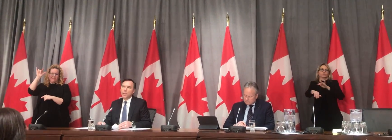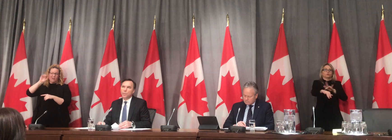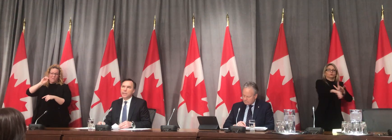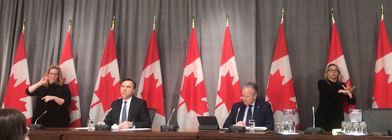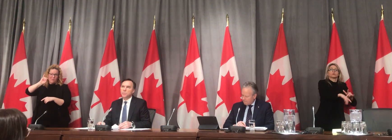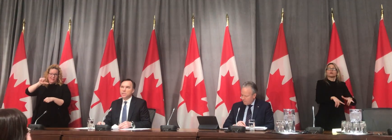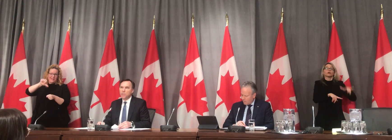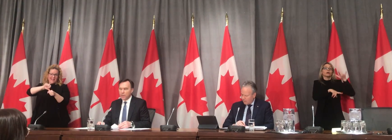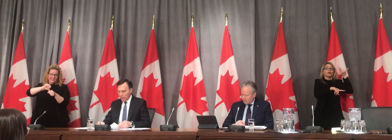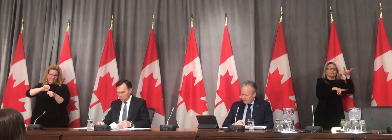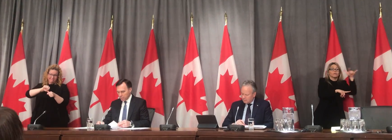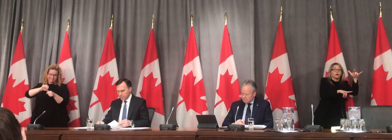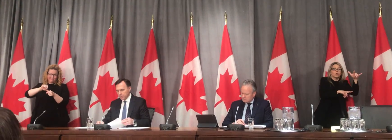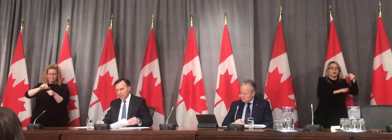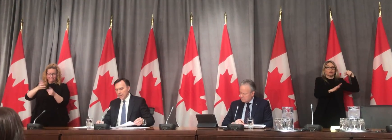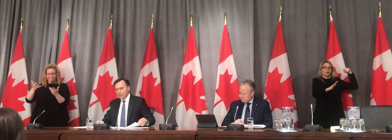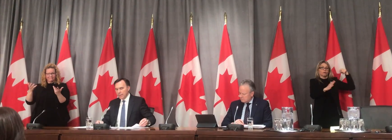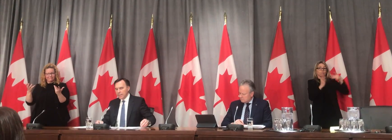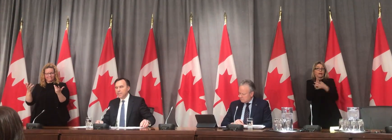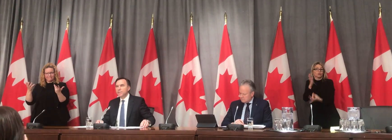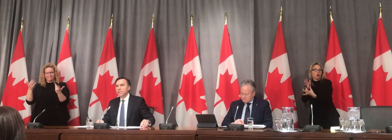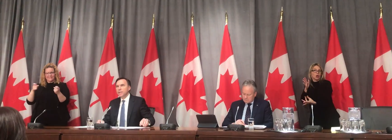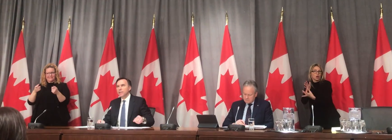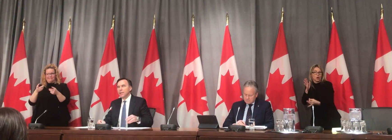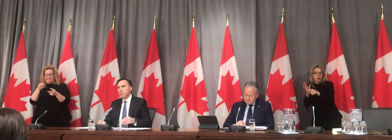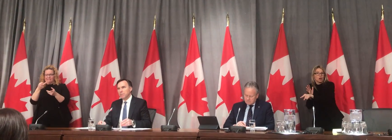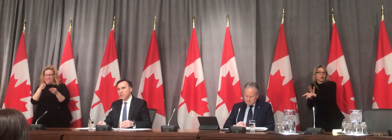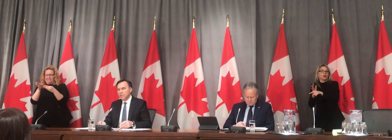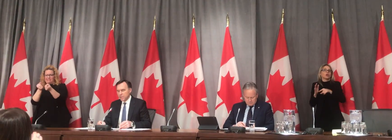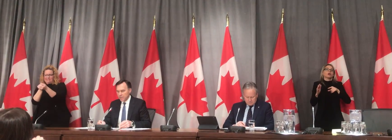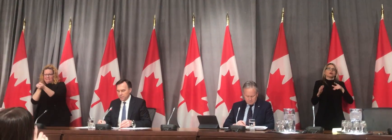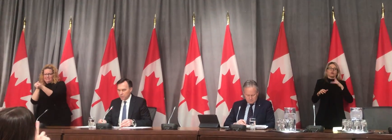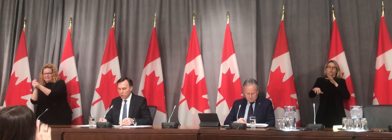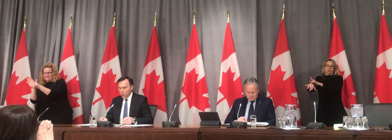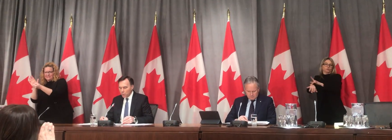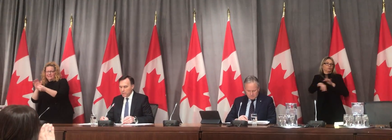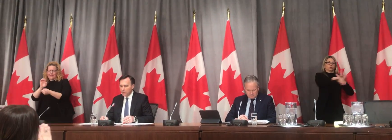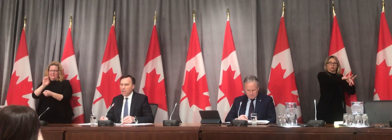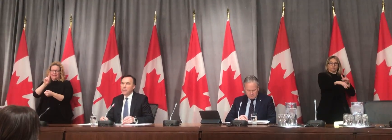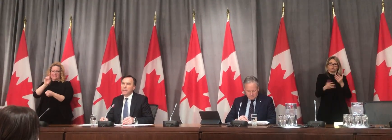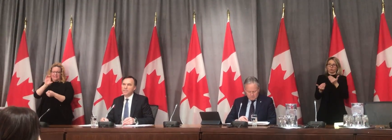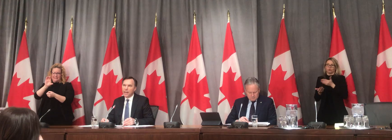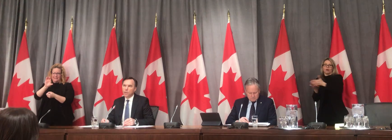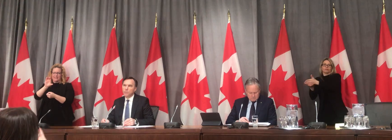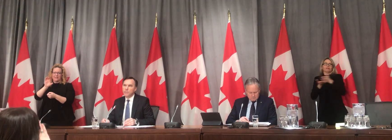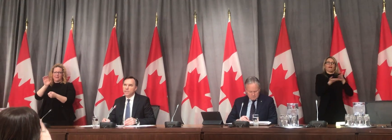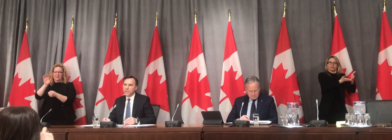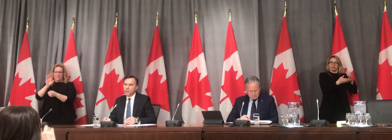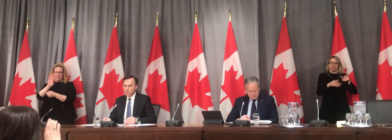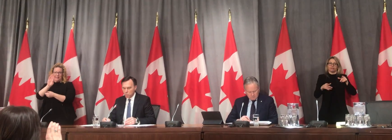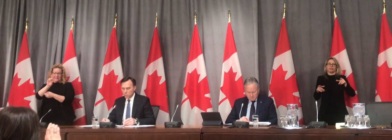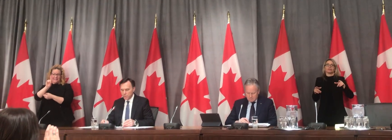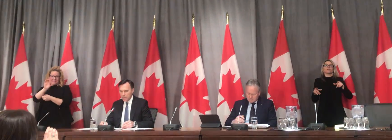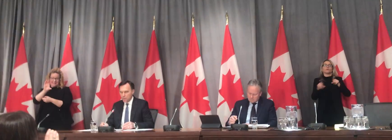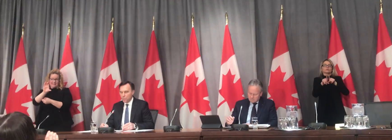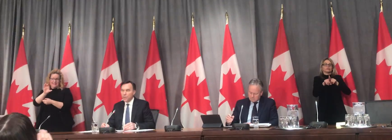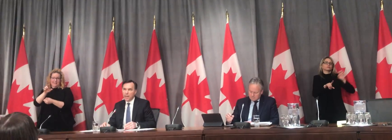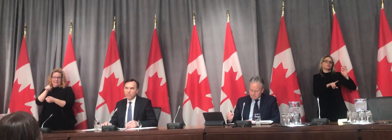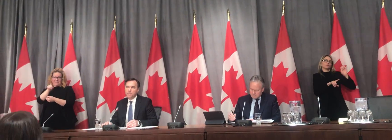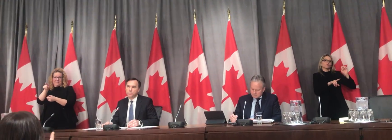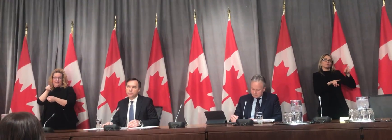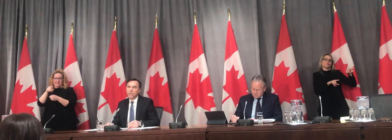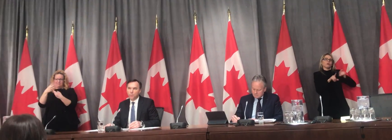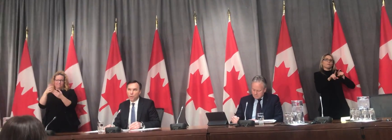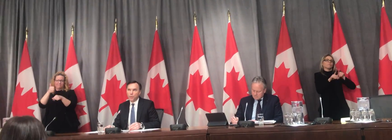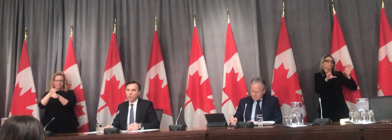we know that they will need specific help. EDC and BDC are currently developing a tailored set of tools for